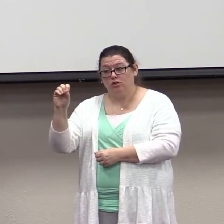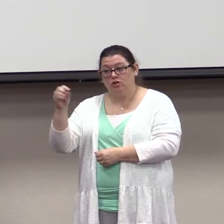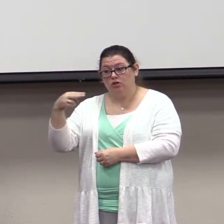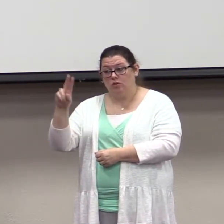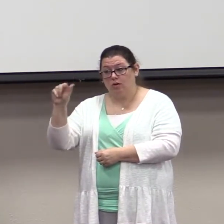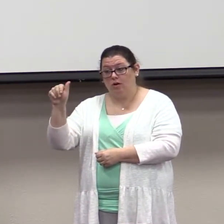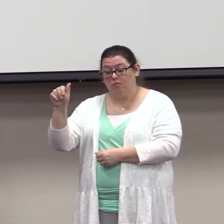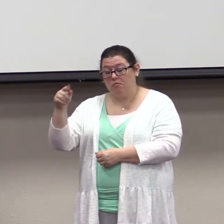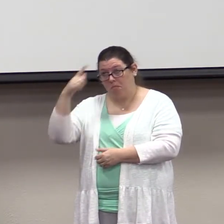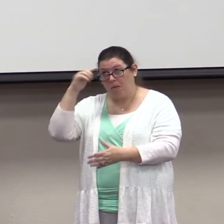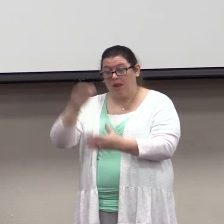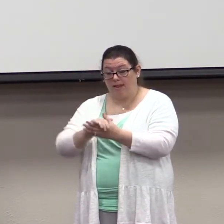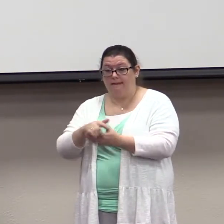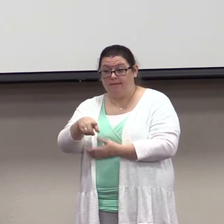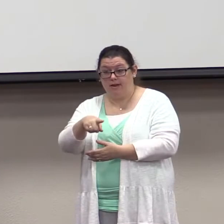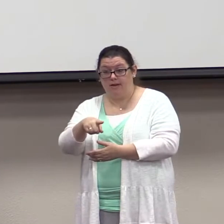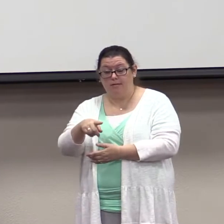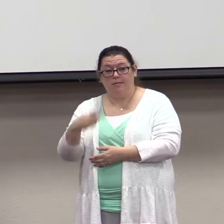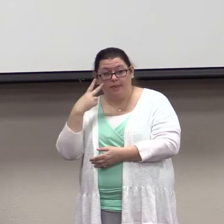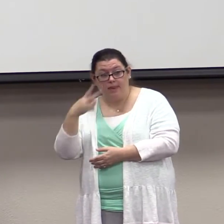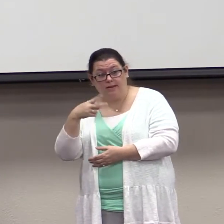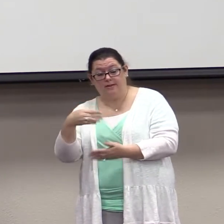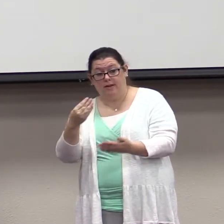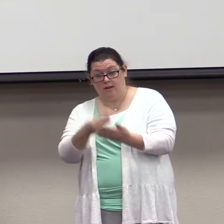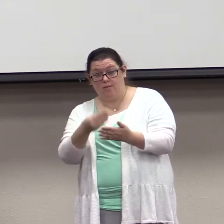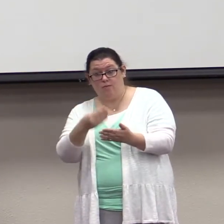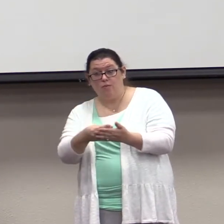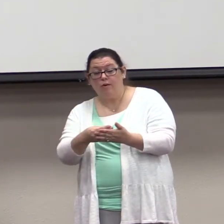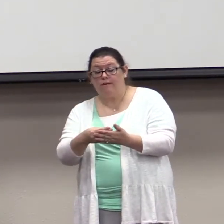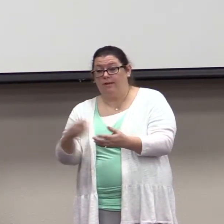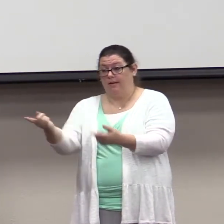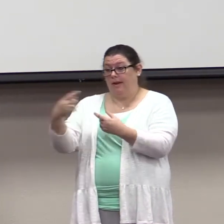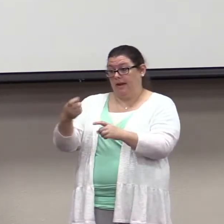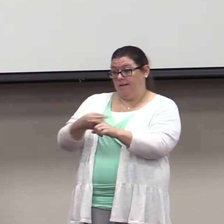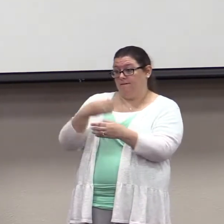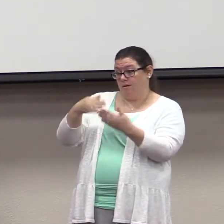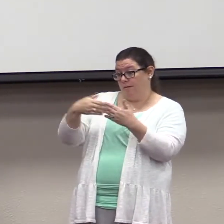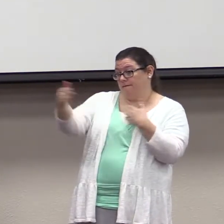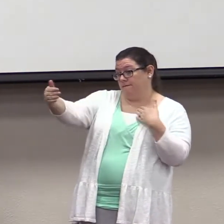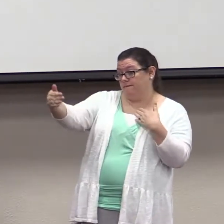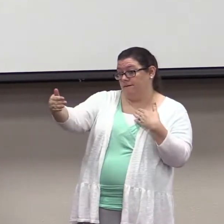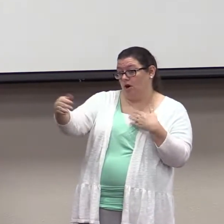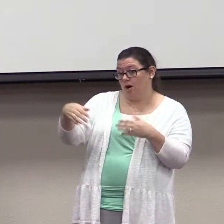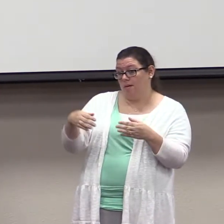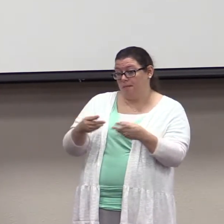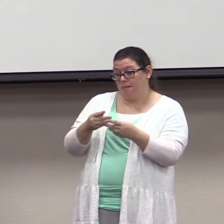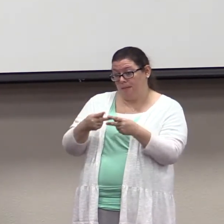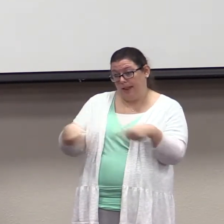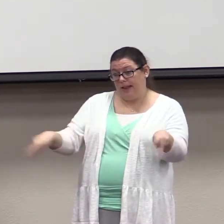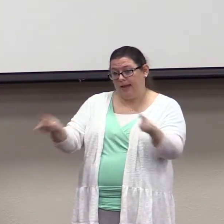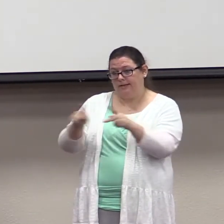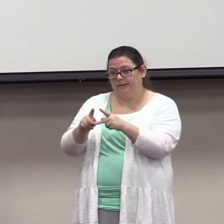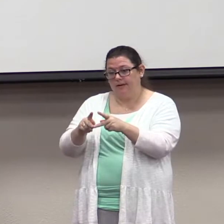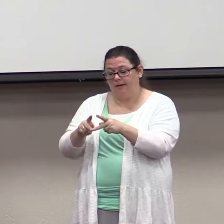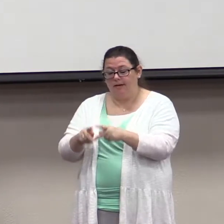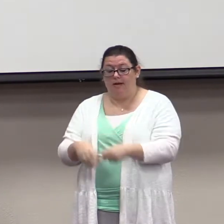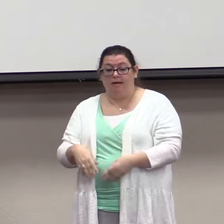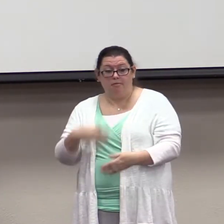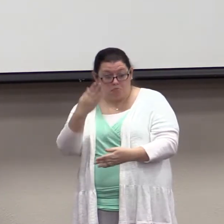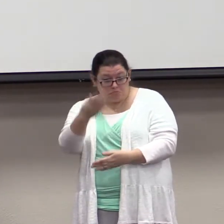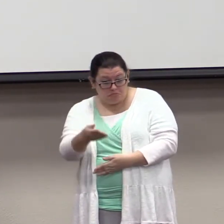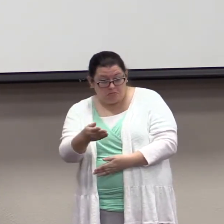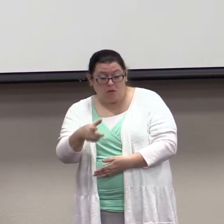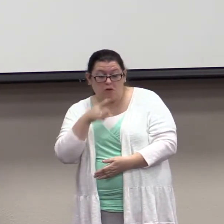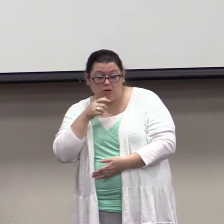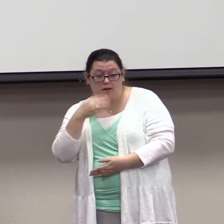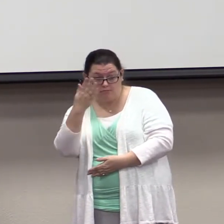show them as proof that they have come from such a far place, that they are who they say they are. They never ask God